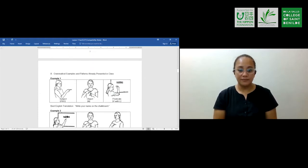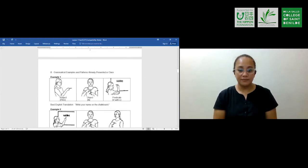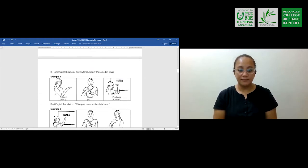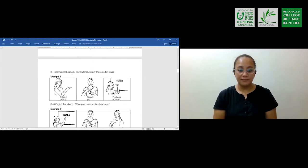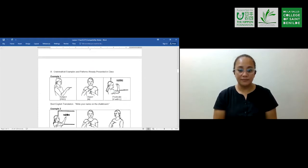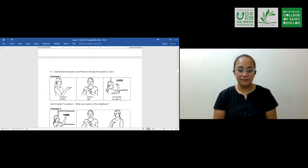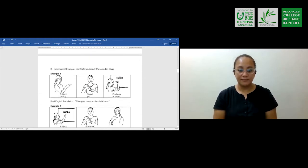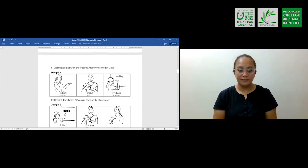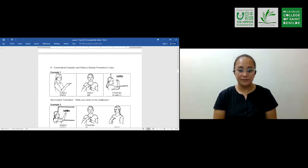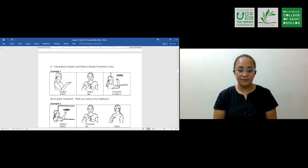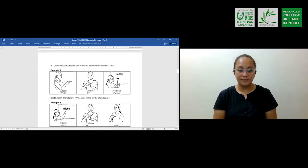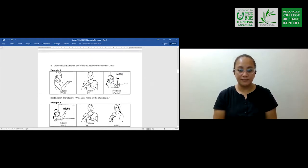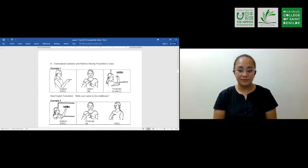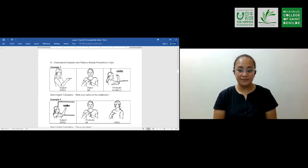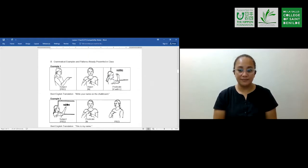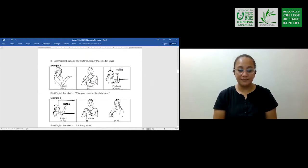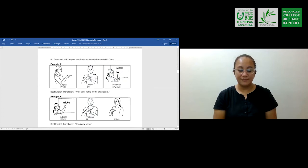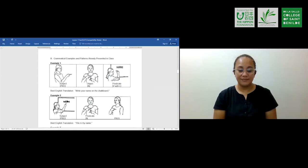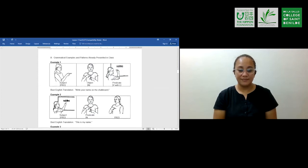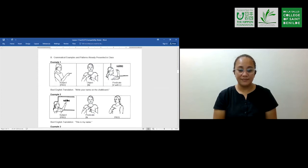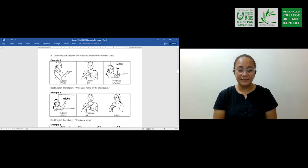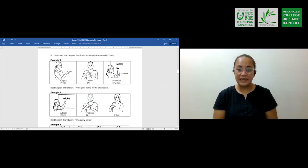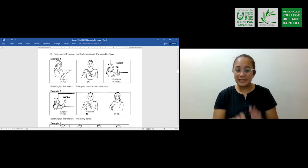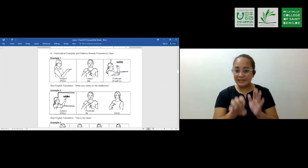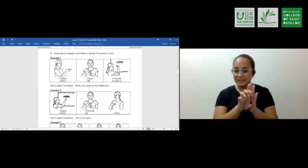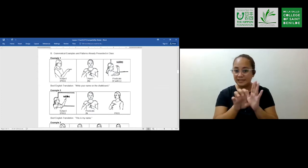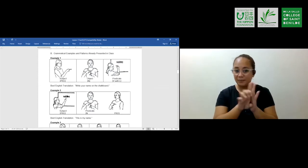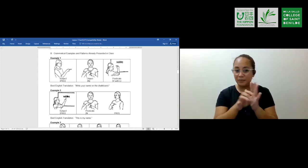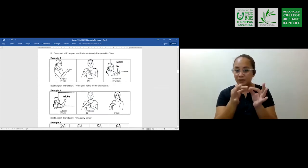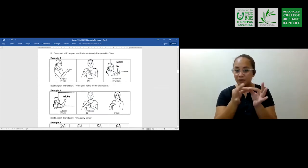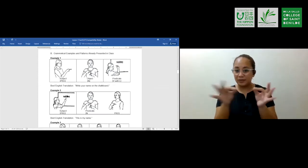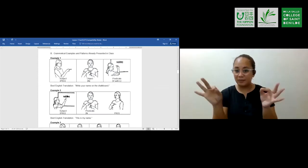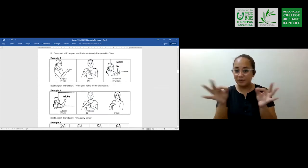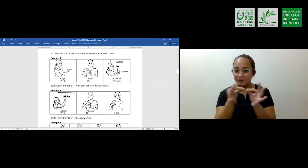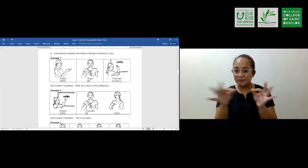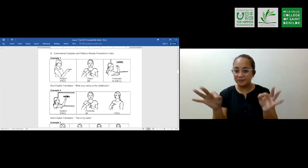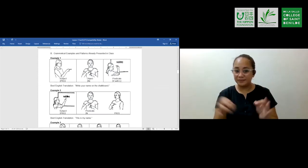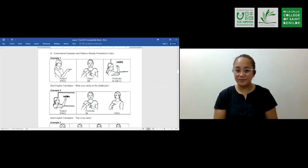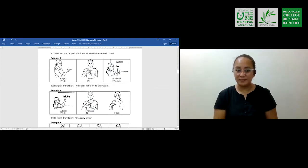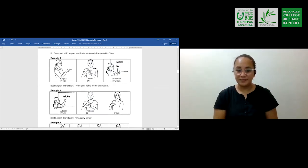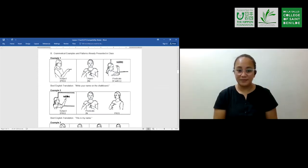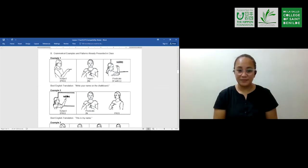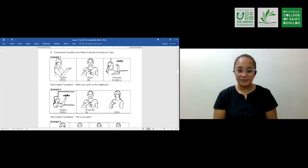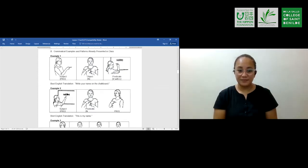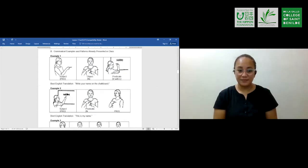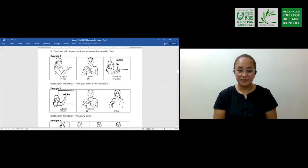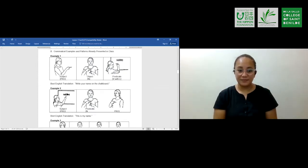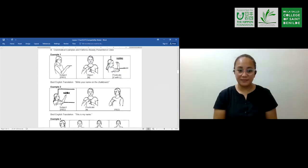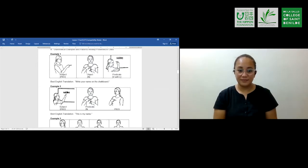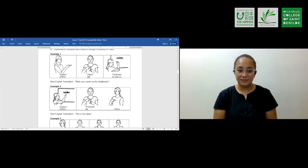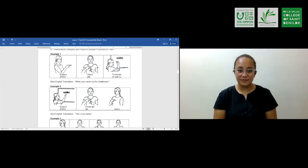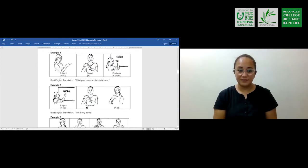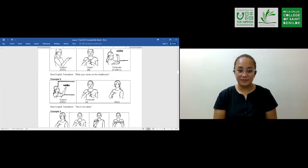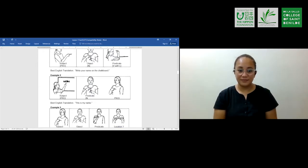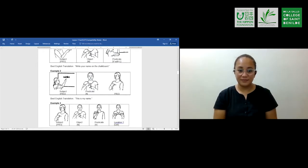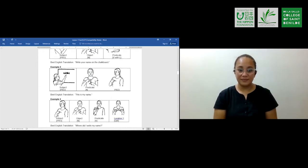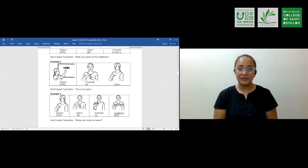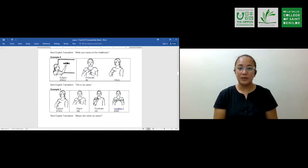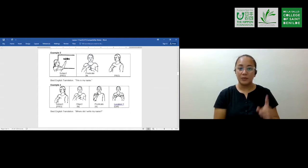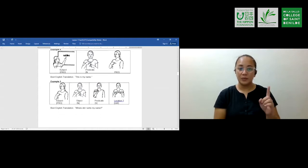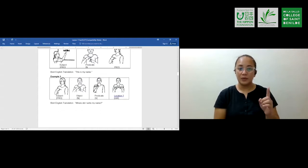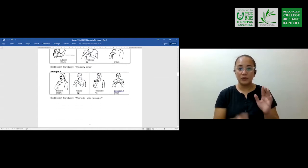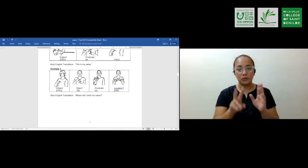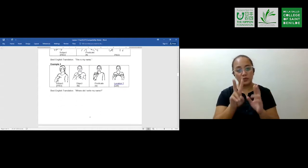And then examples of grammar. example 1, example